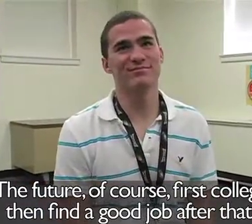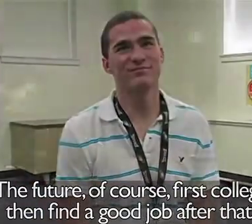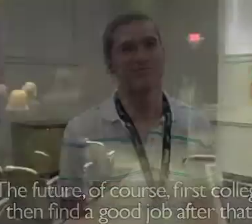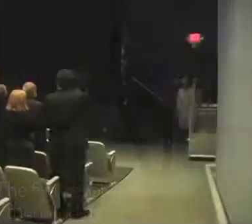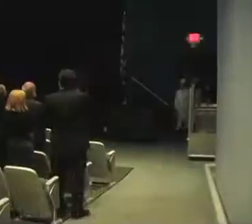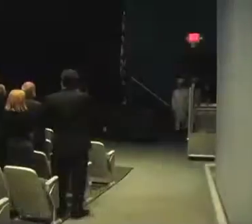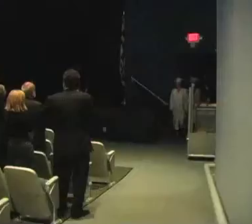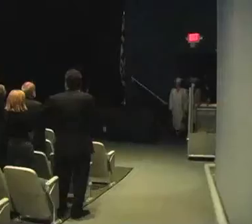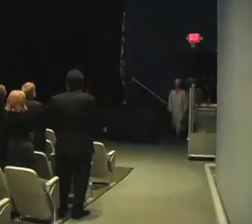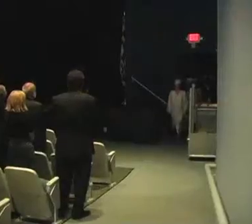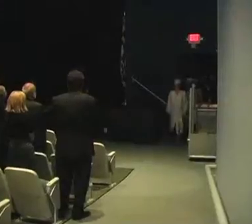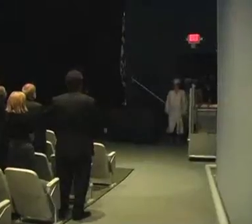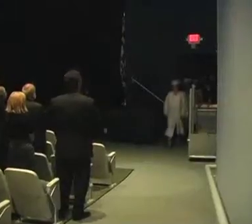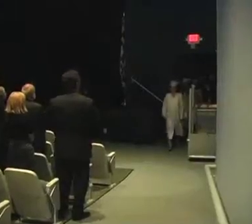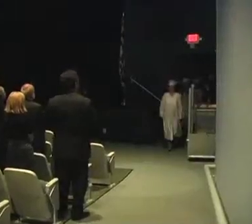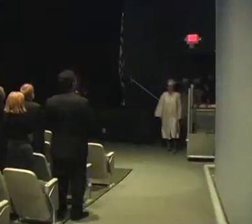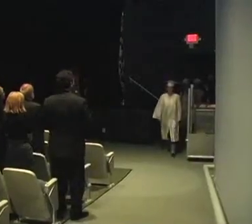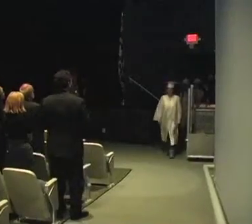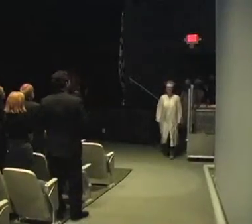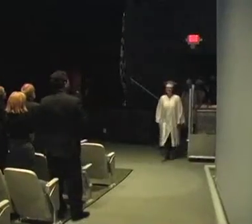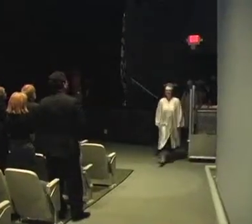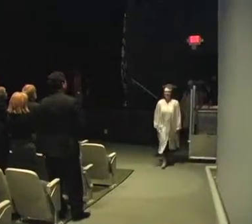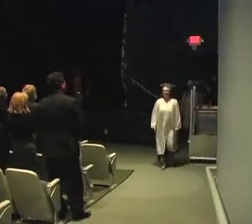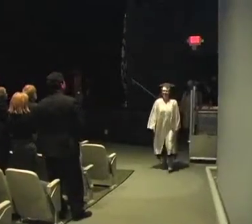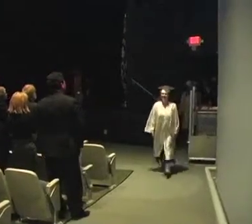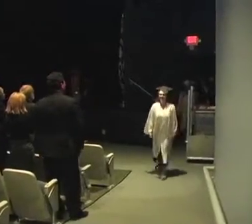. . . Thank you.